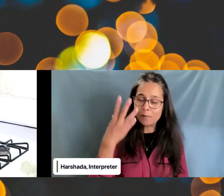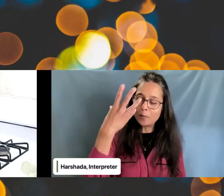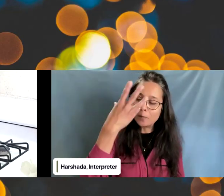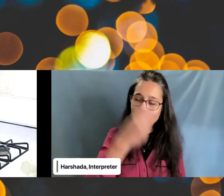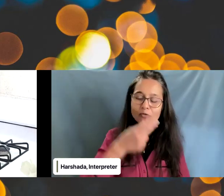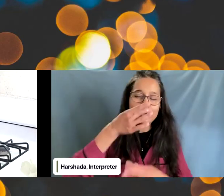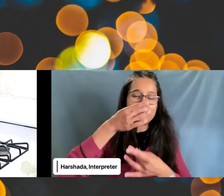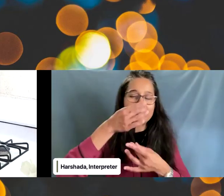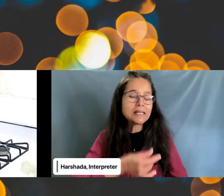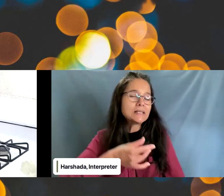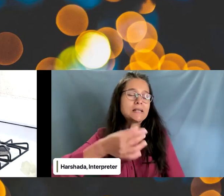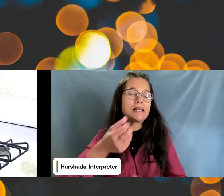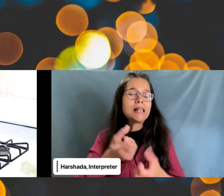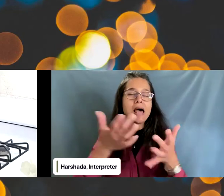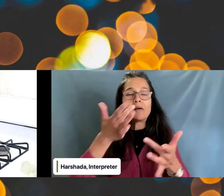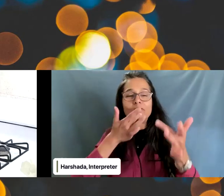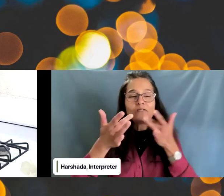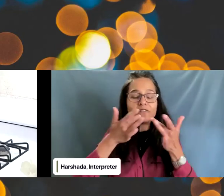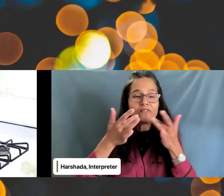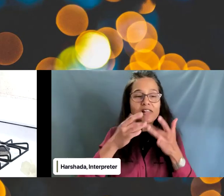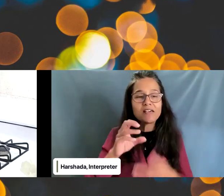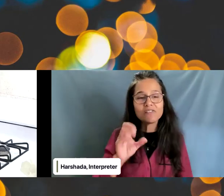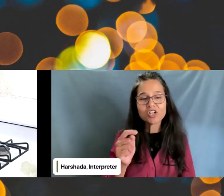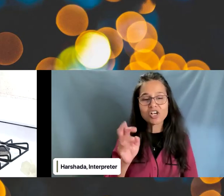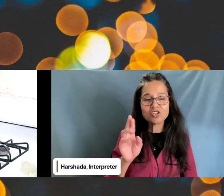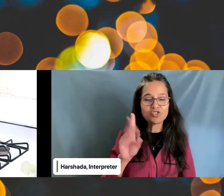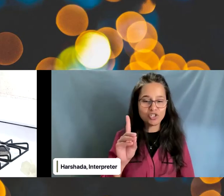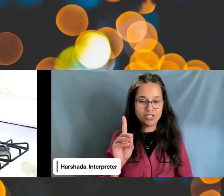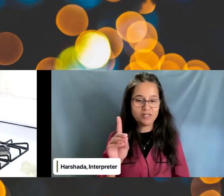custard. That's not French.